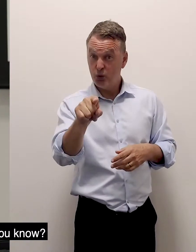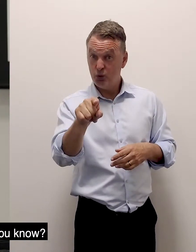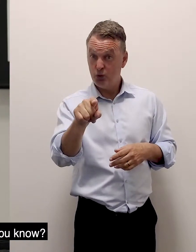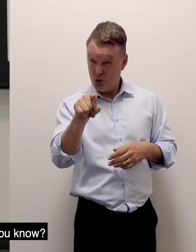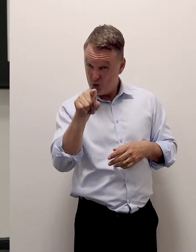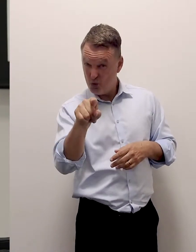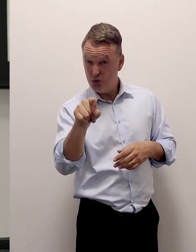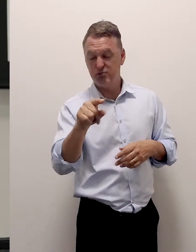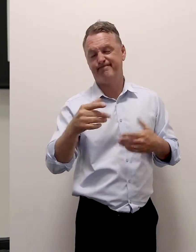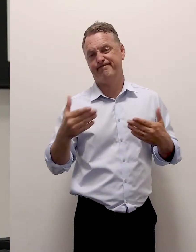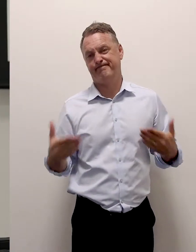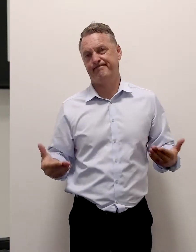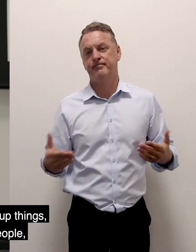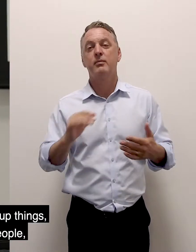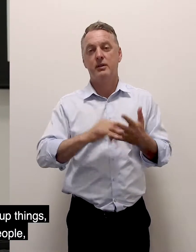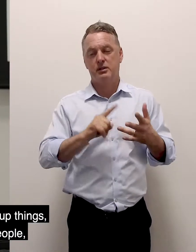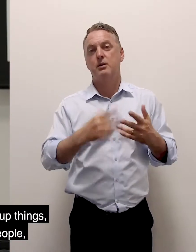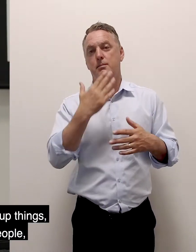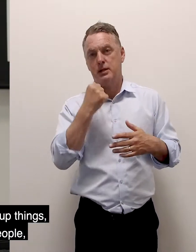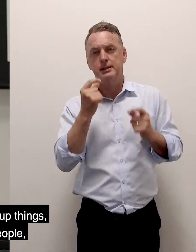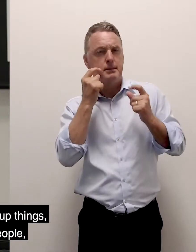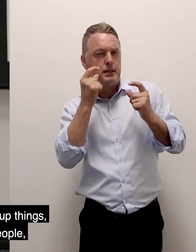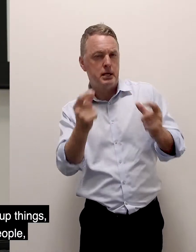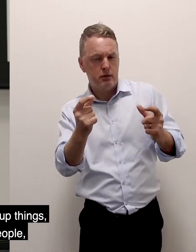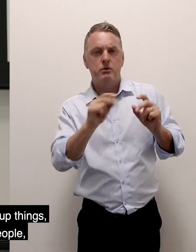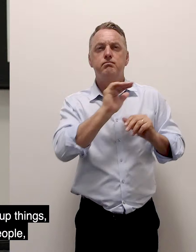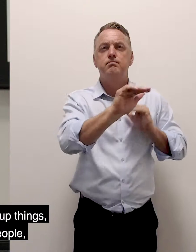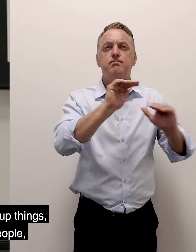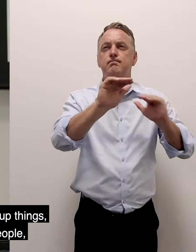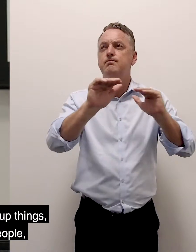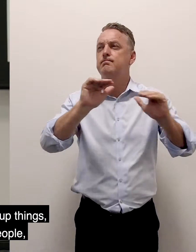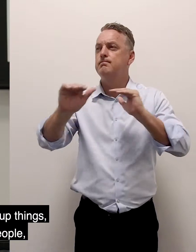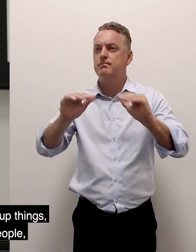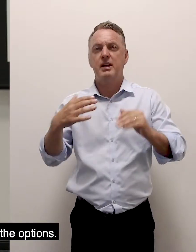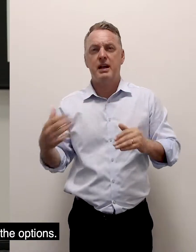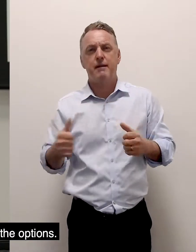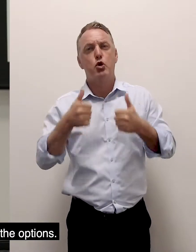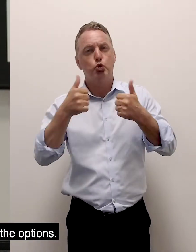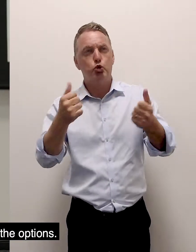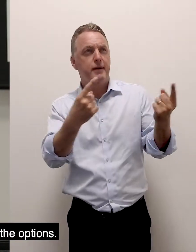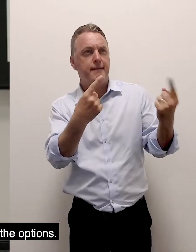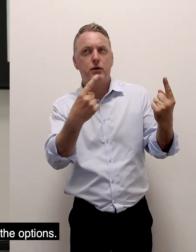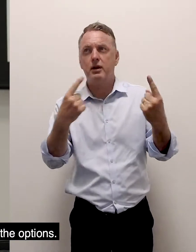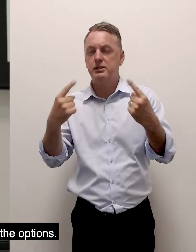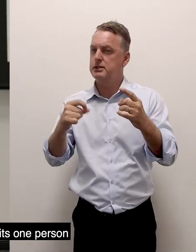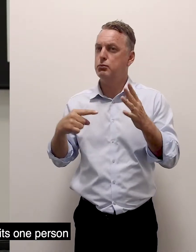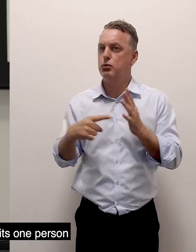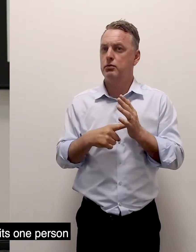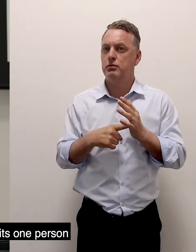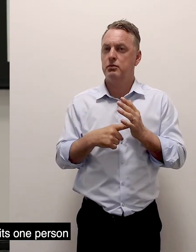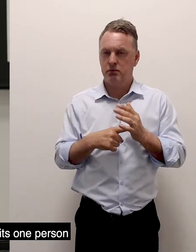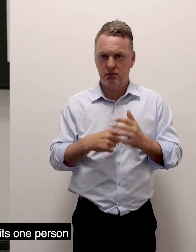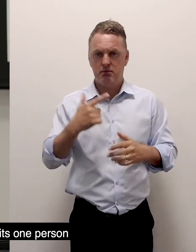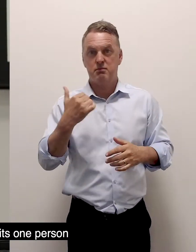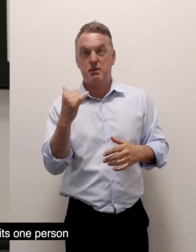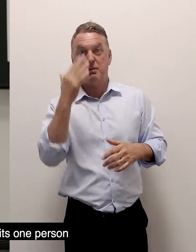a bias, you know. So by weighing up things, talking to people, you can weigh up the options.